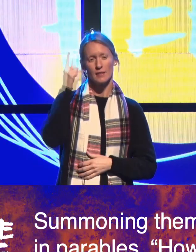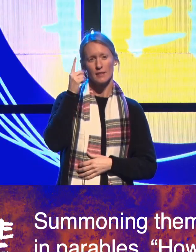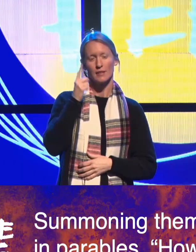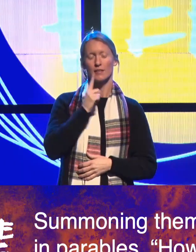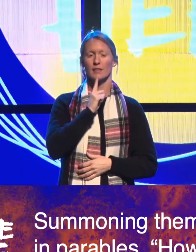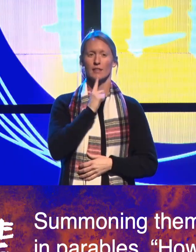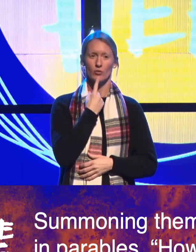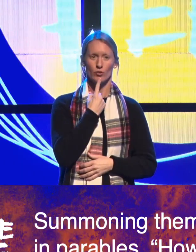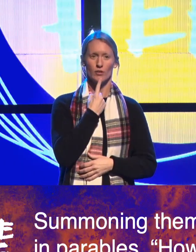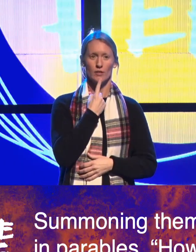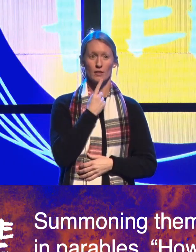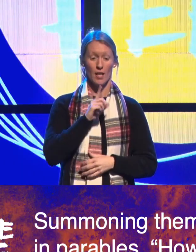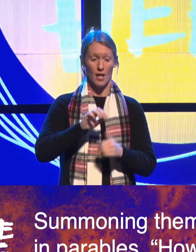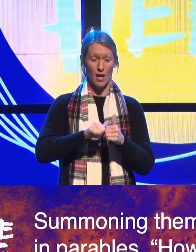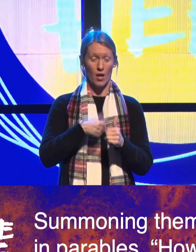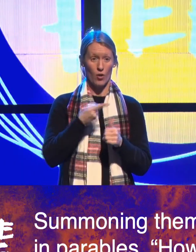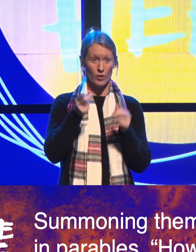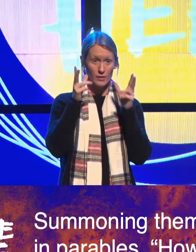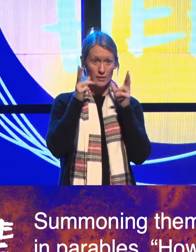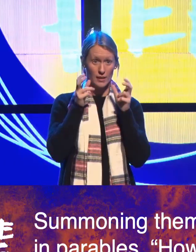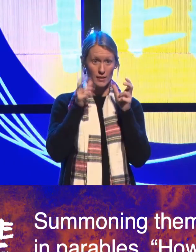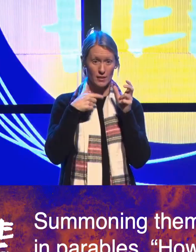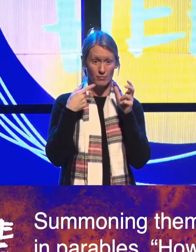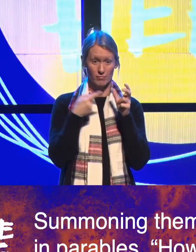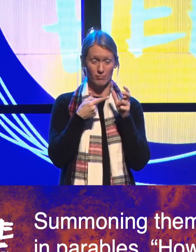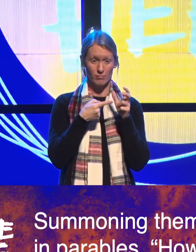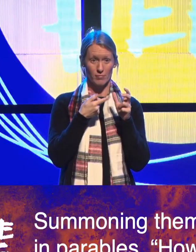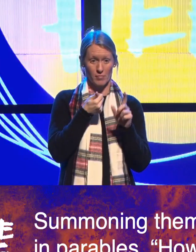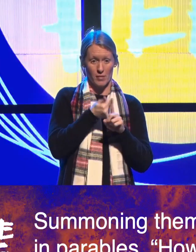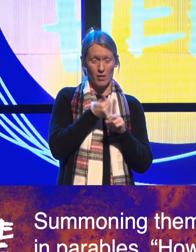can Satan drive out Satan?